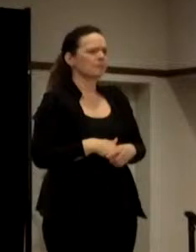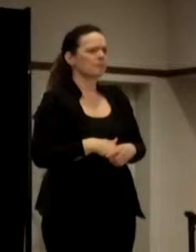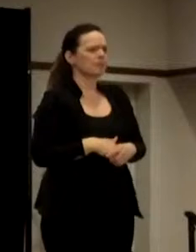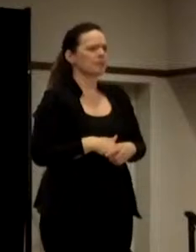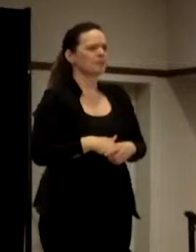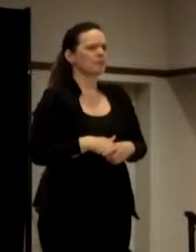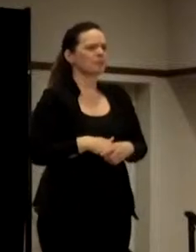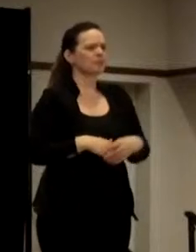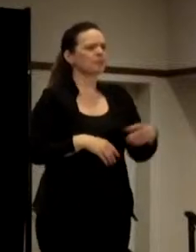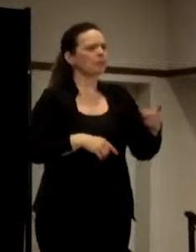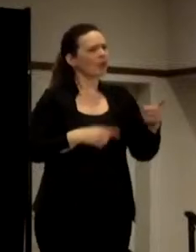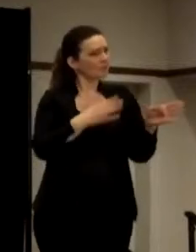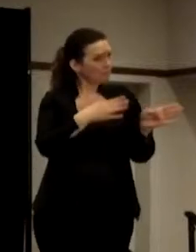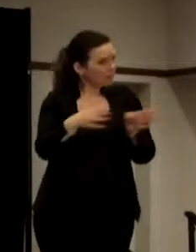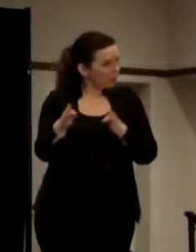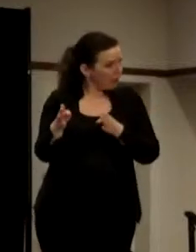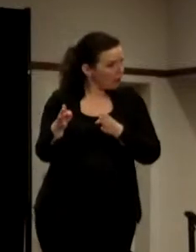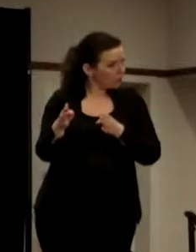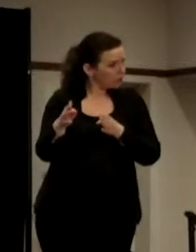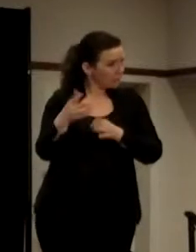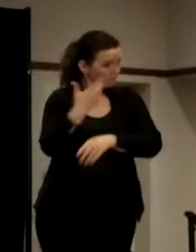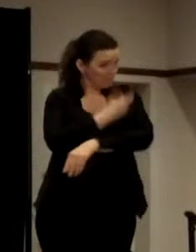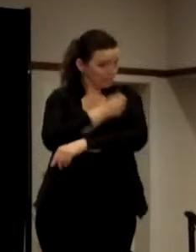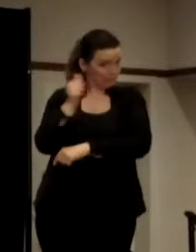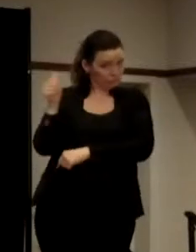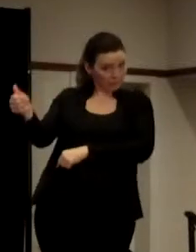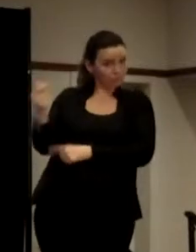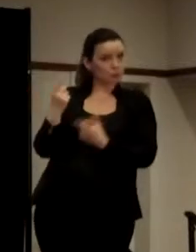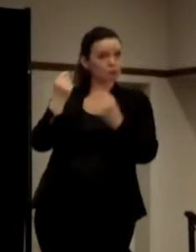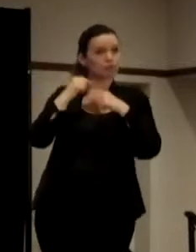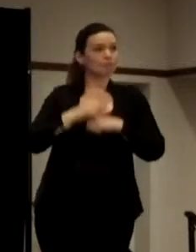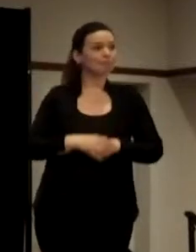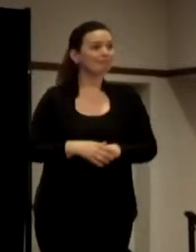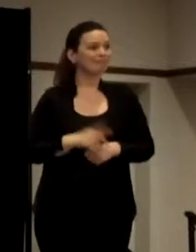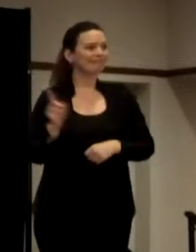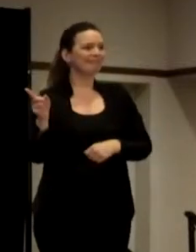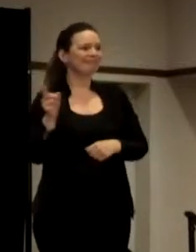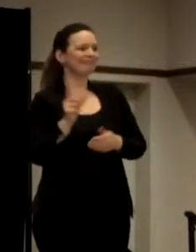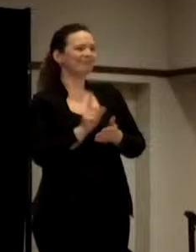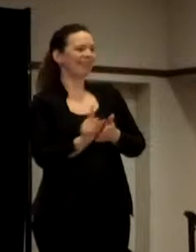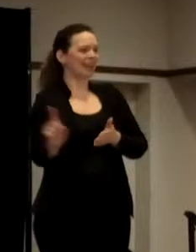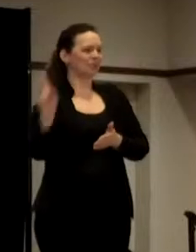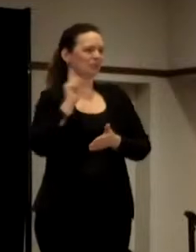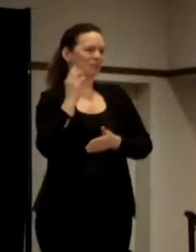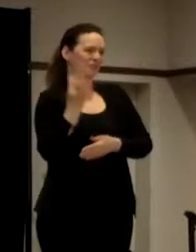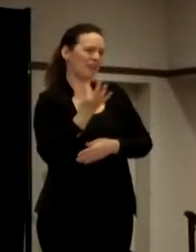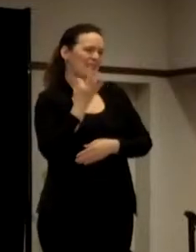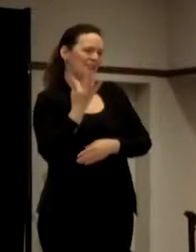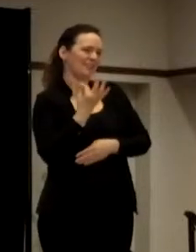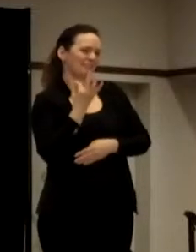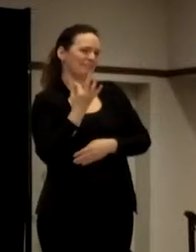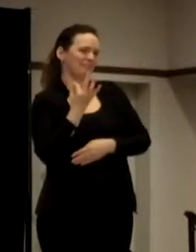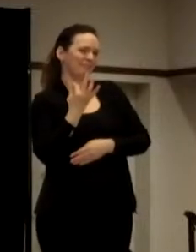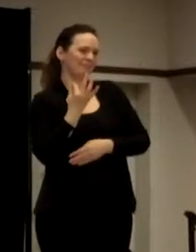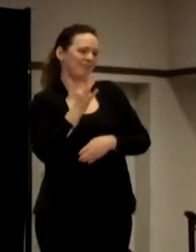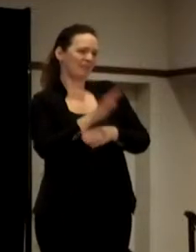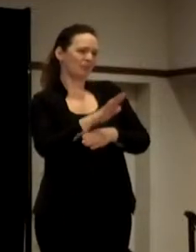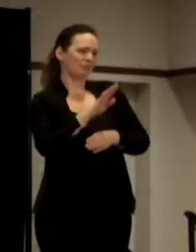plan? So I got vaccinated late Friday afternoon, and with the Pfizer vaccine,